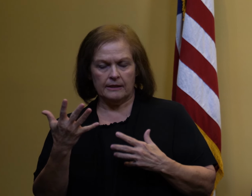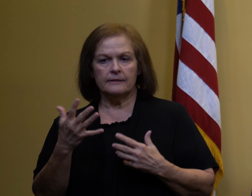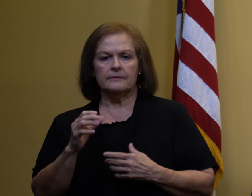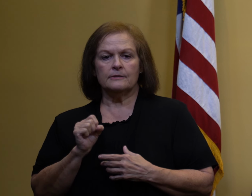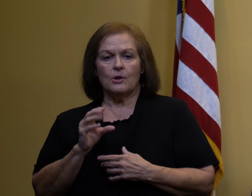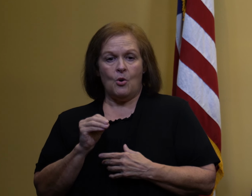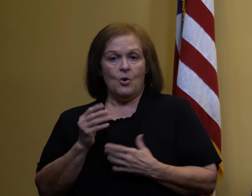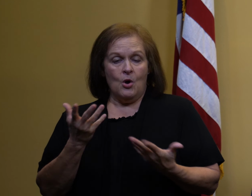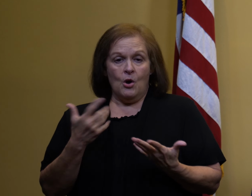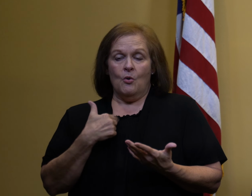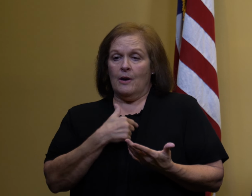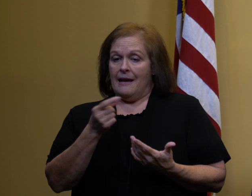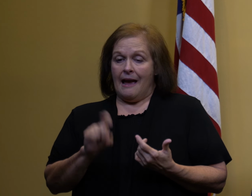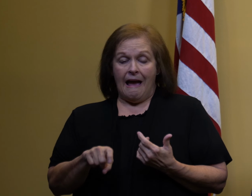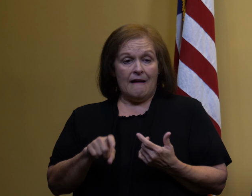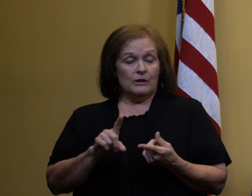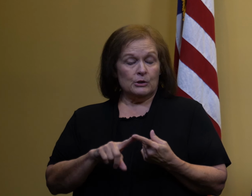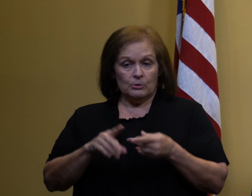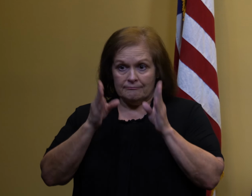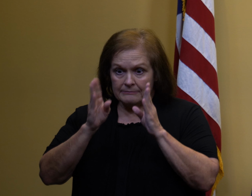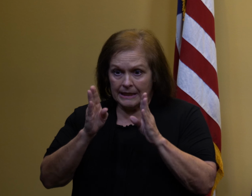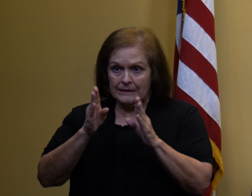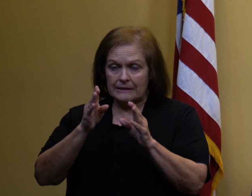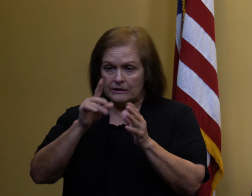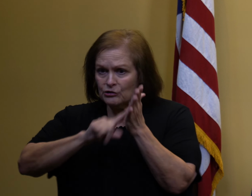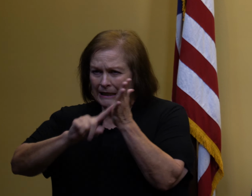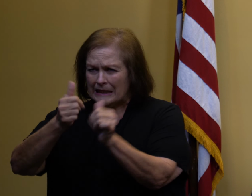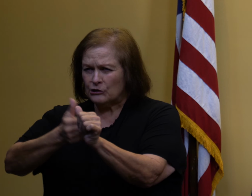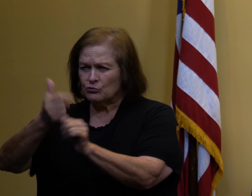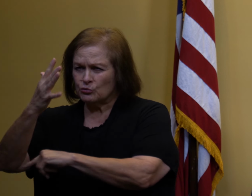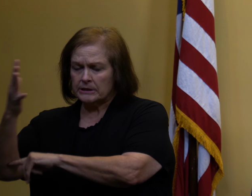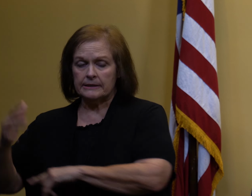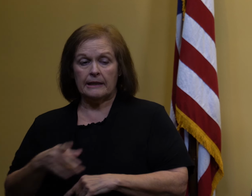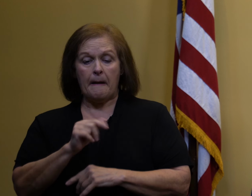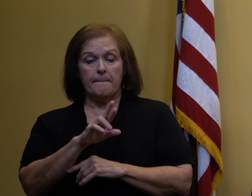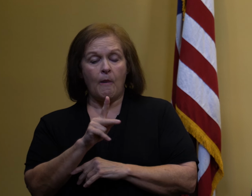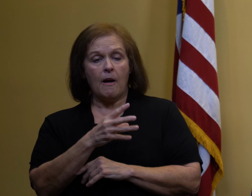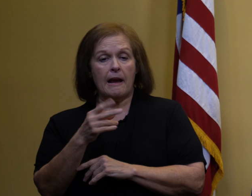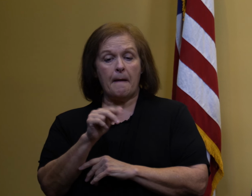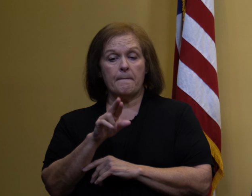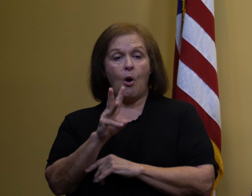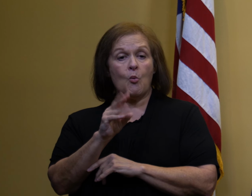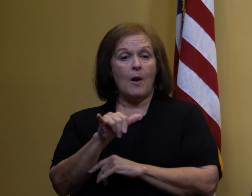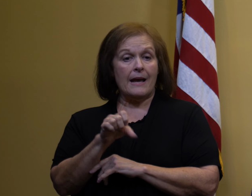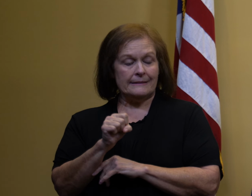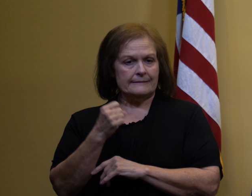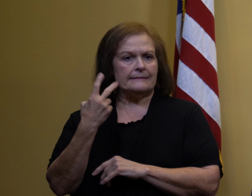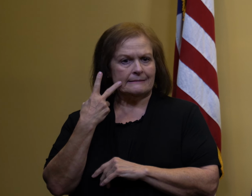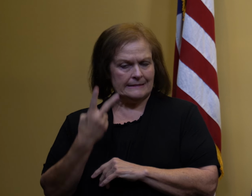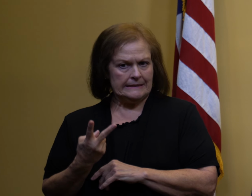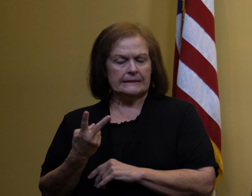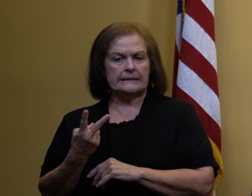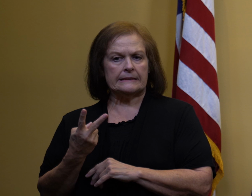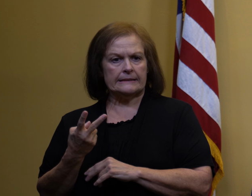And so, again, we must pay attention. Park and Parkways has just seen a significant increase in the